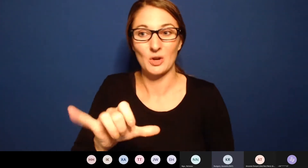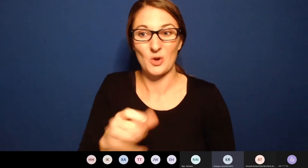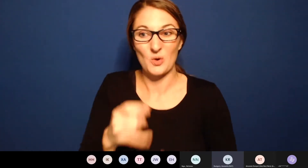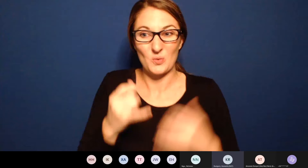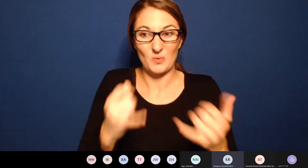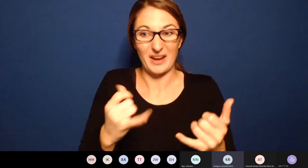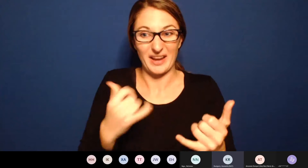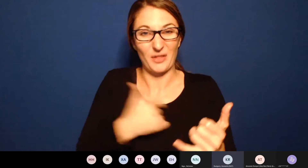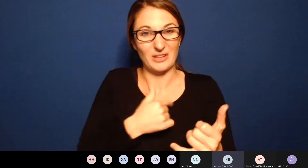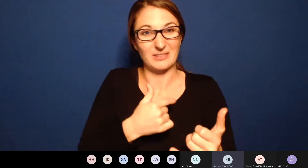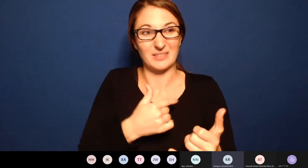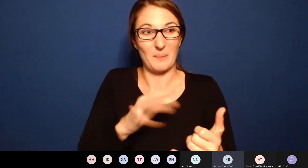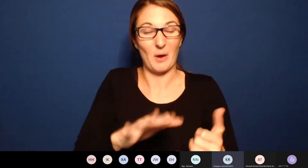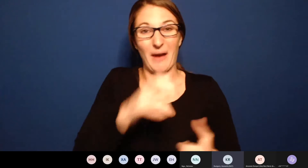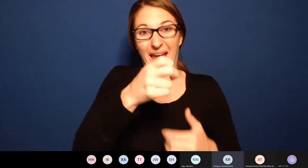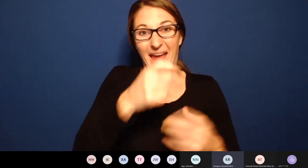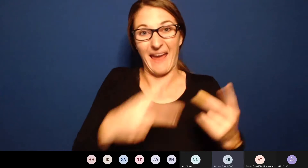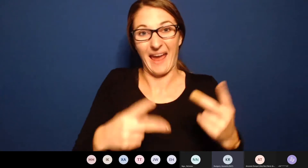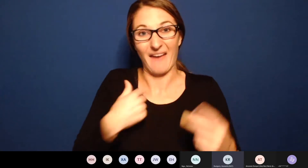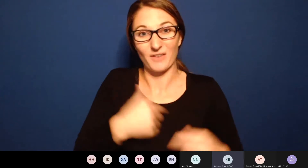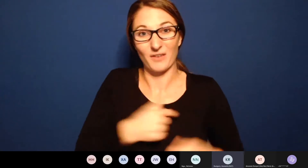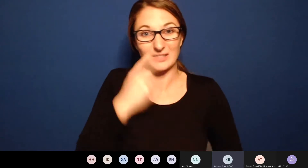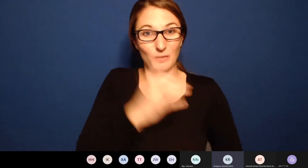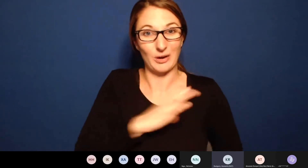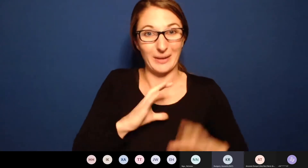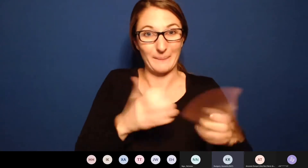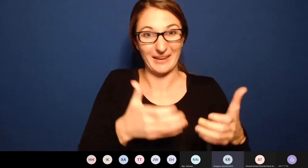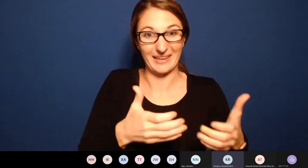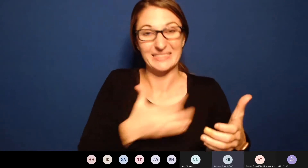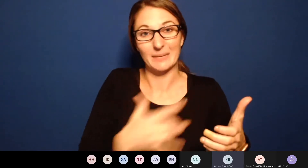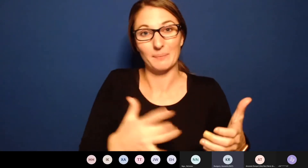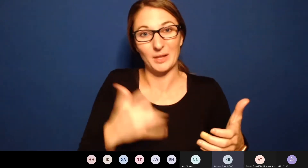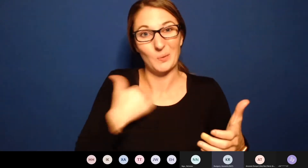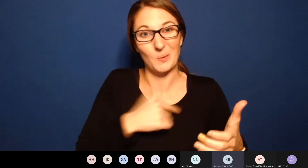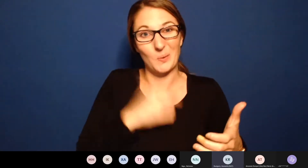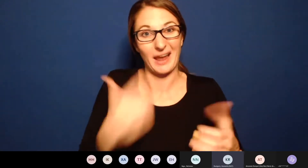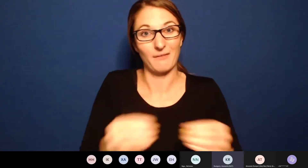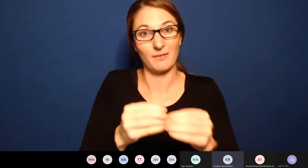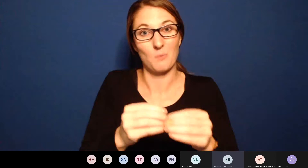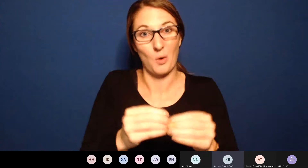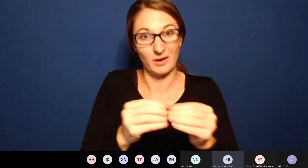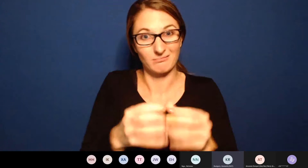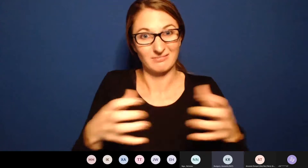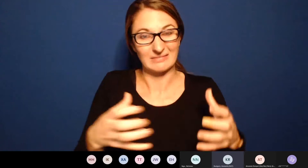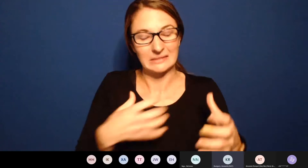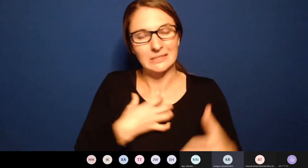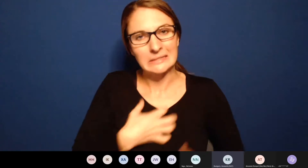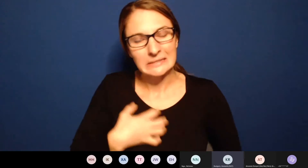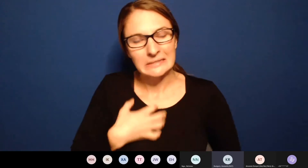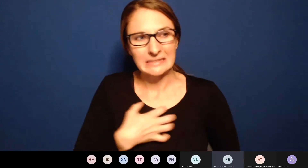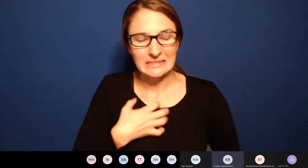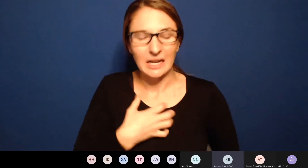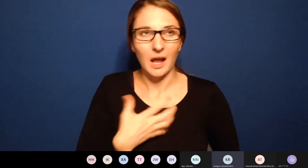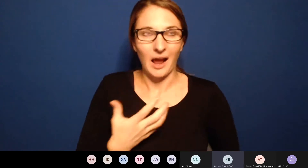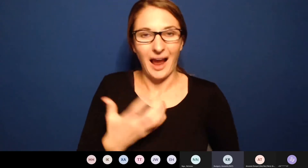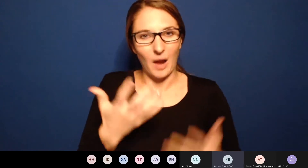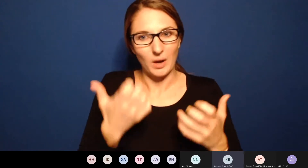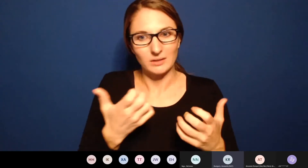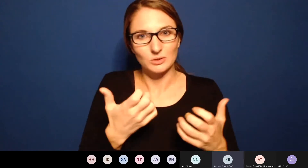we would normally be in terms of a committee. That's distressing to me. I want to physically work on